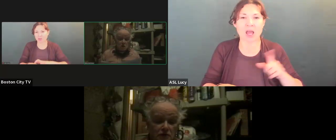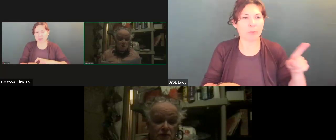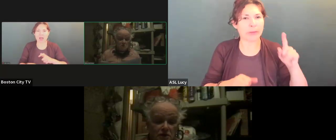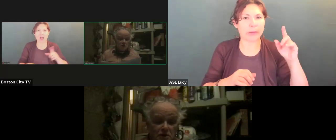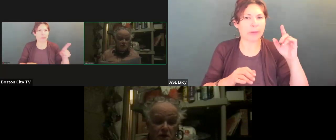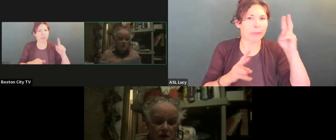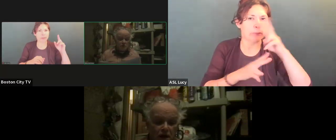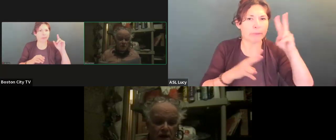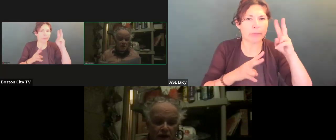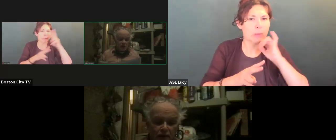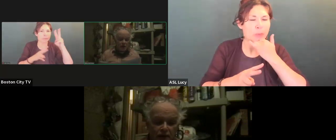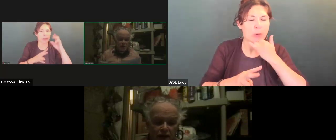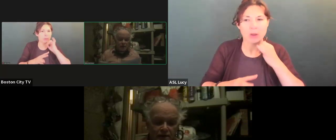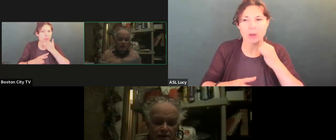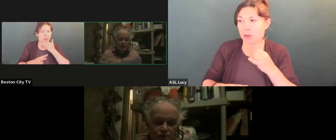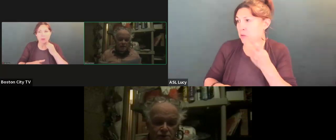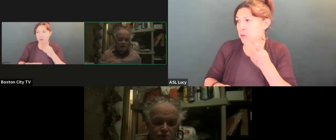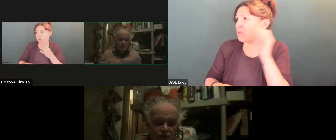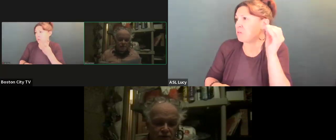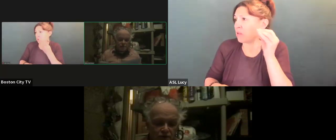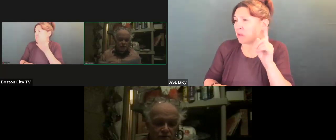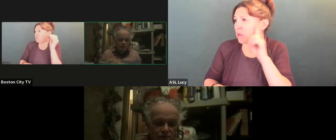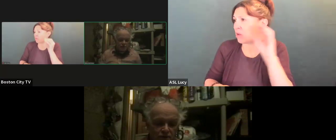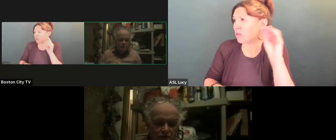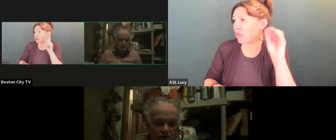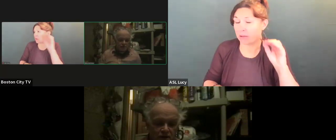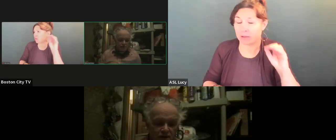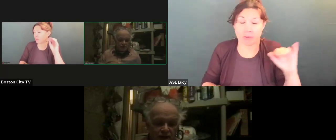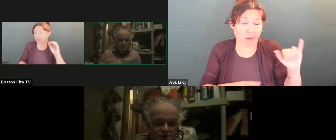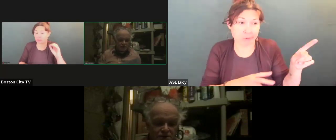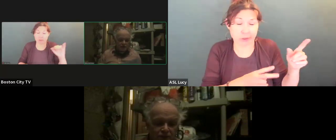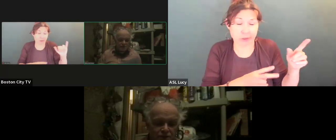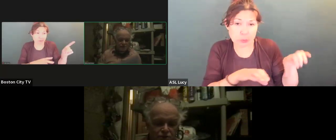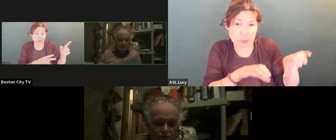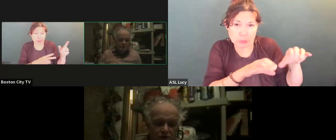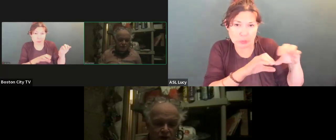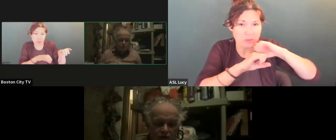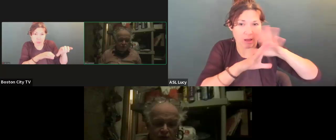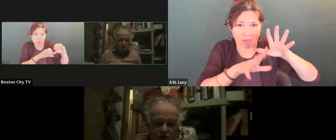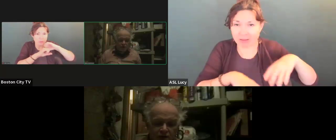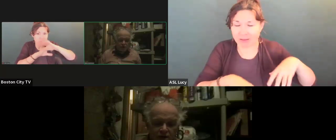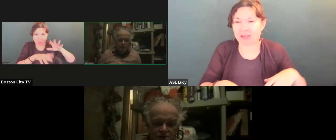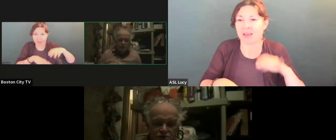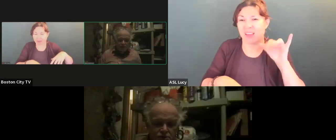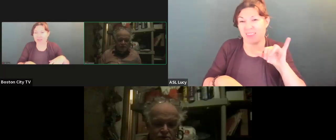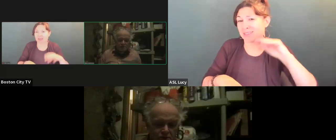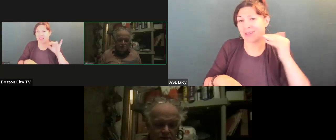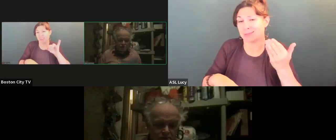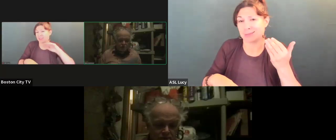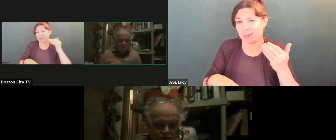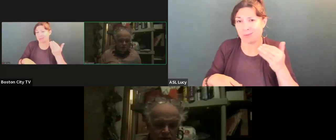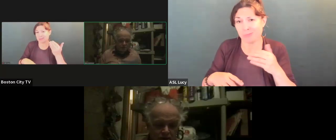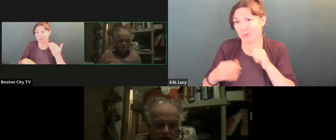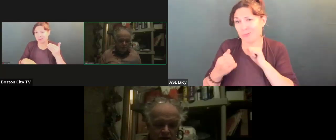hear nothing," and I would add, he would do nothing. That's the mantra of our unelected school